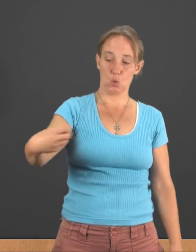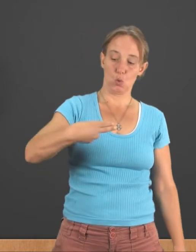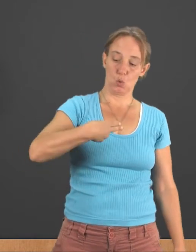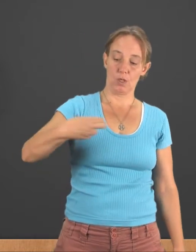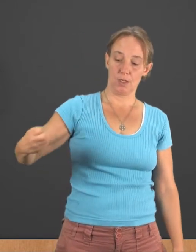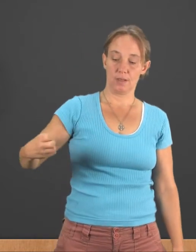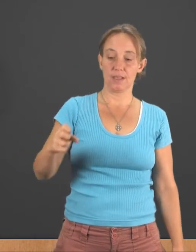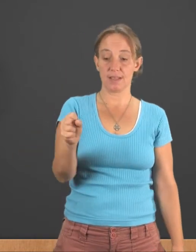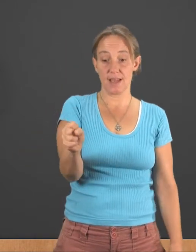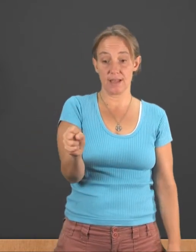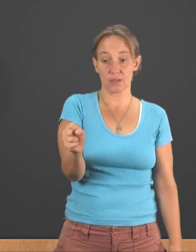That's